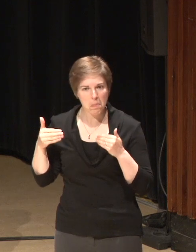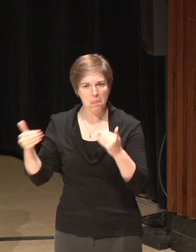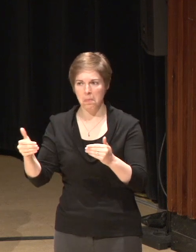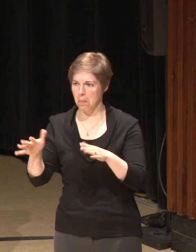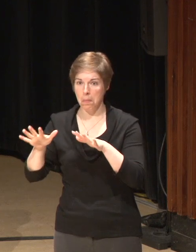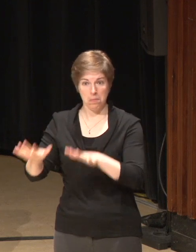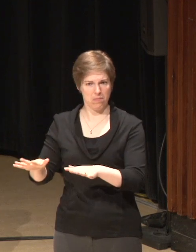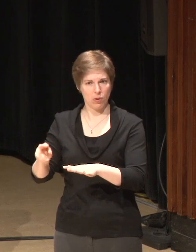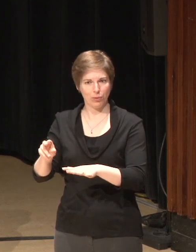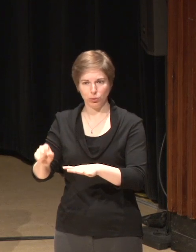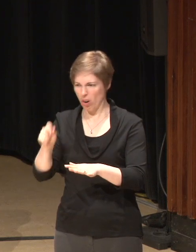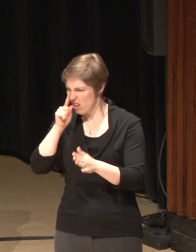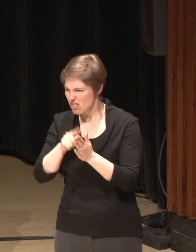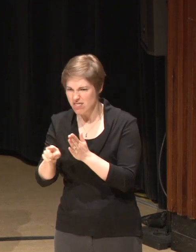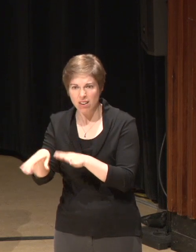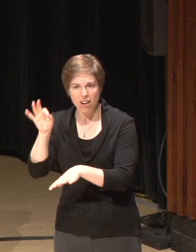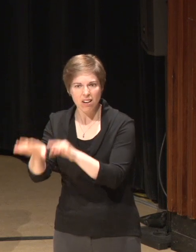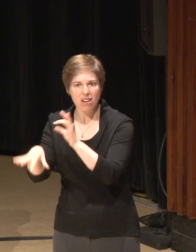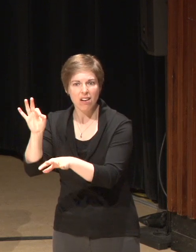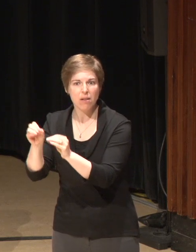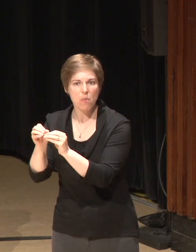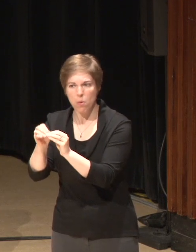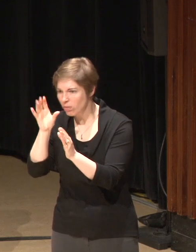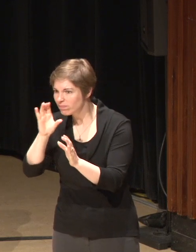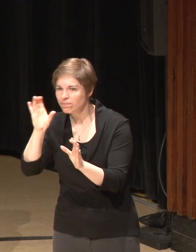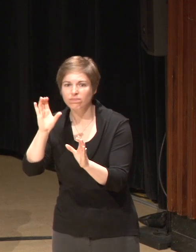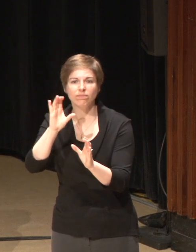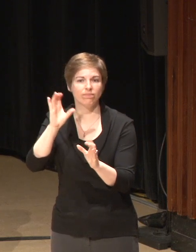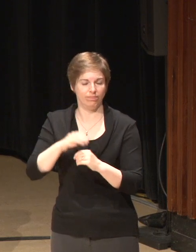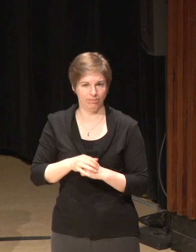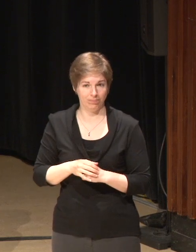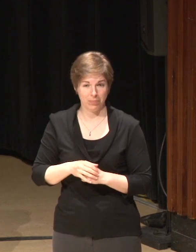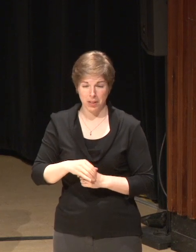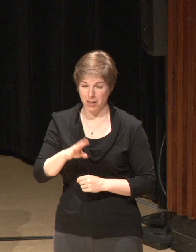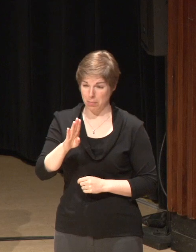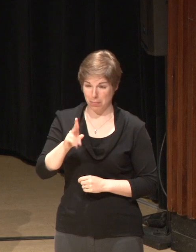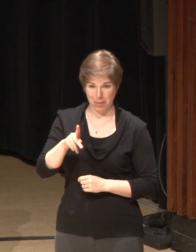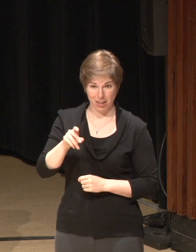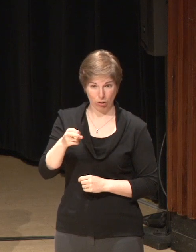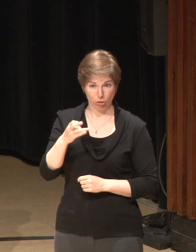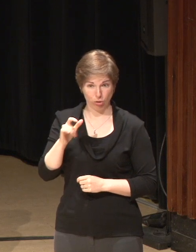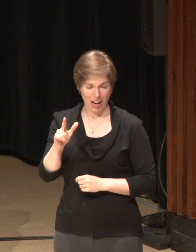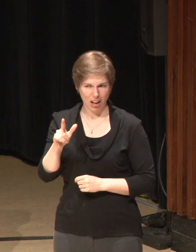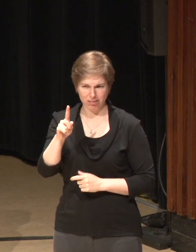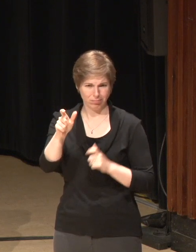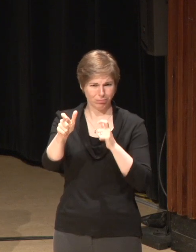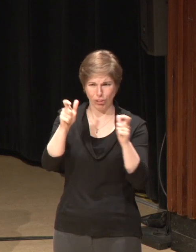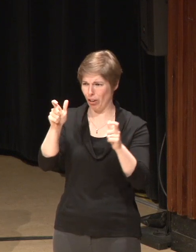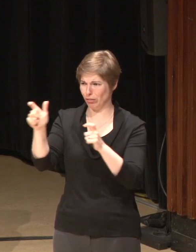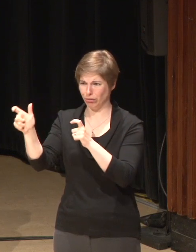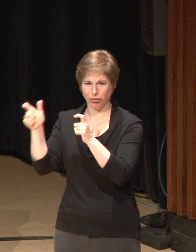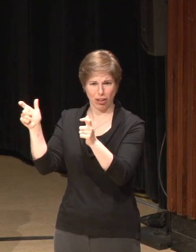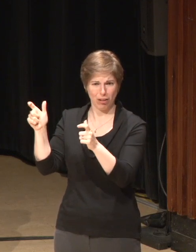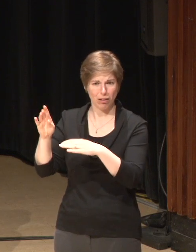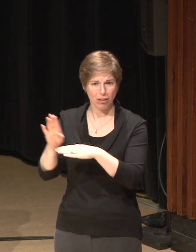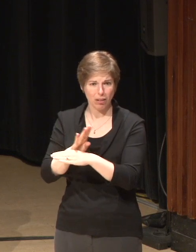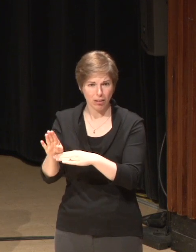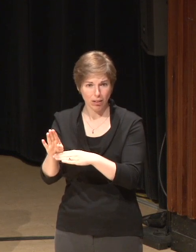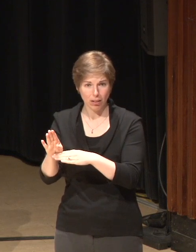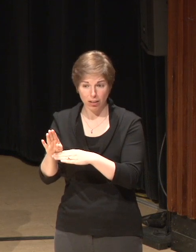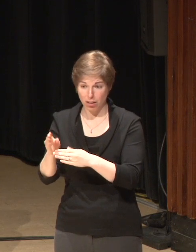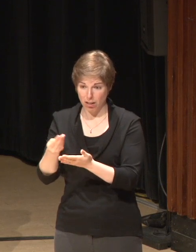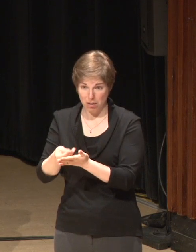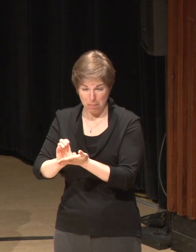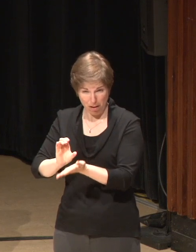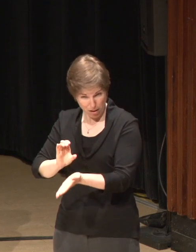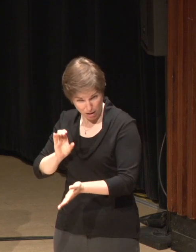BP and Shell are two of the largest oil and gas companies in the world. They do not invest that amount of dollars unless